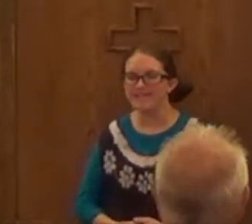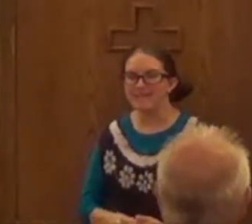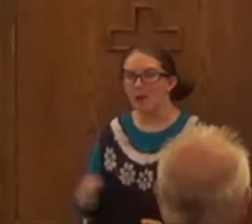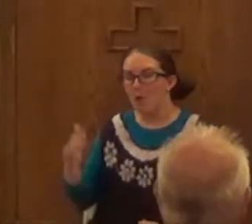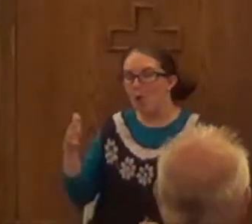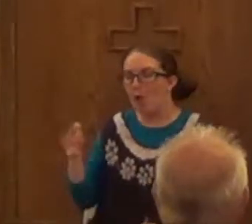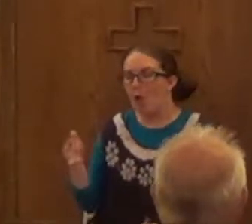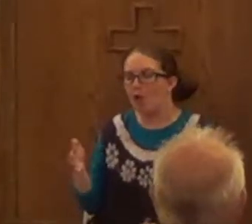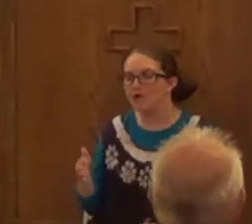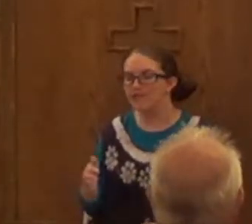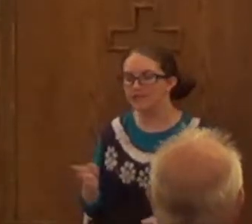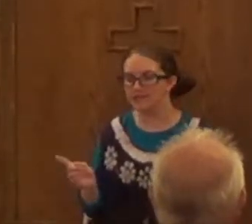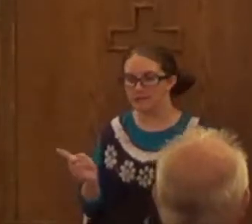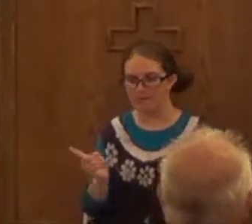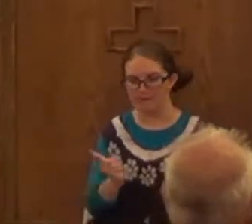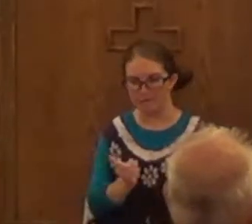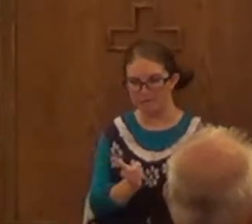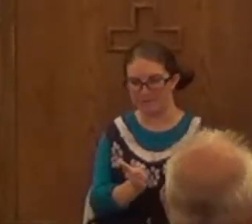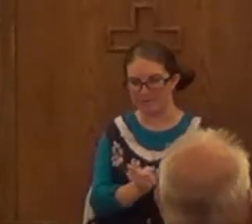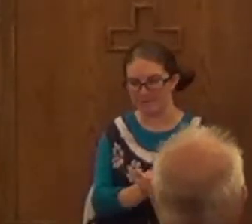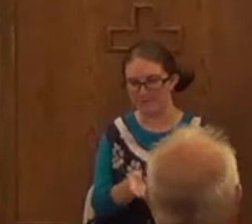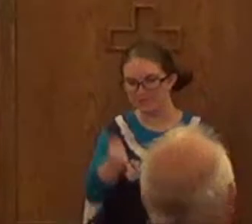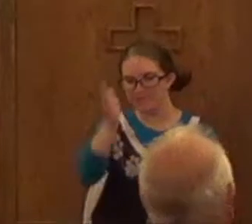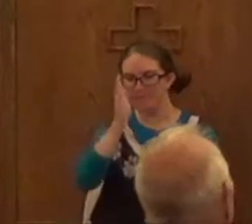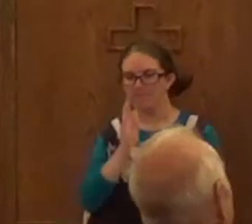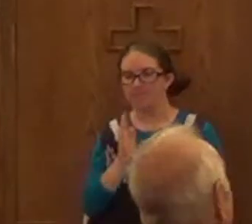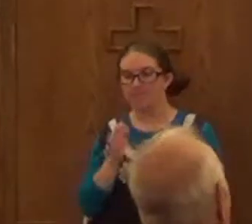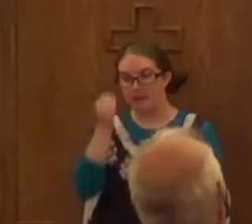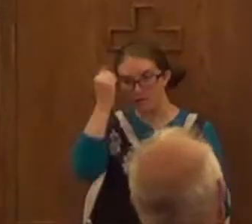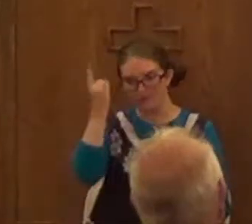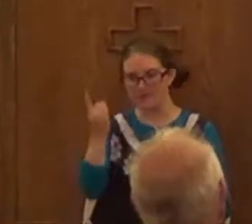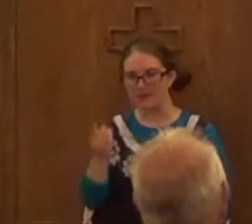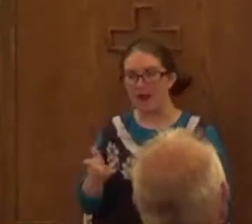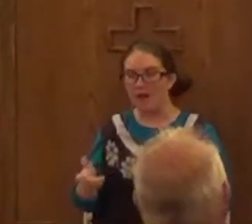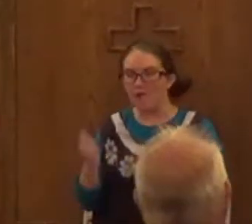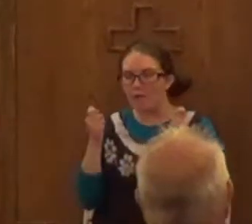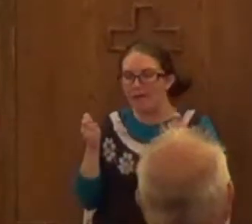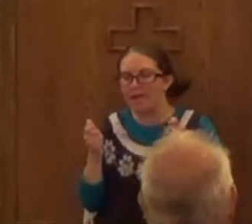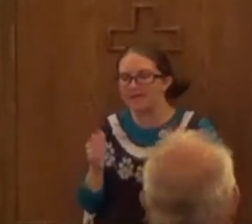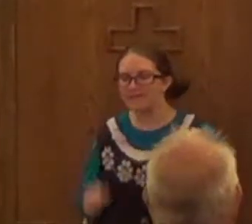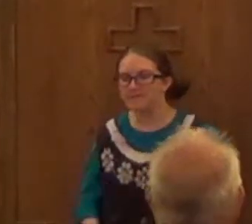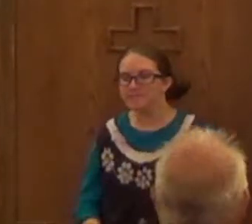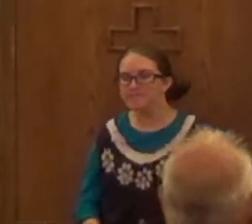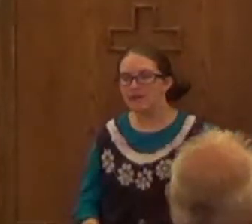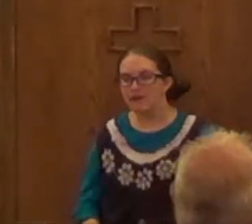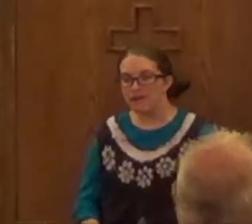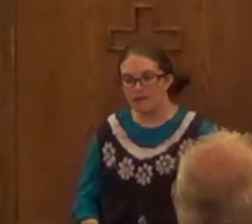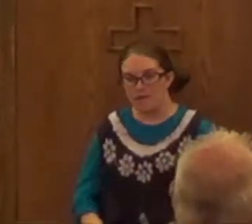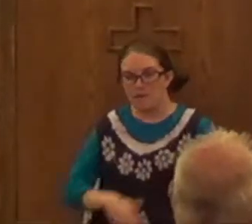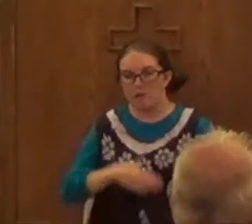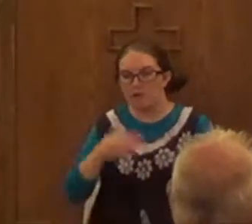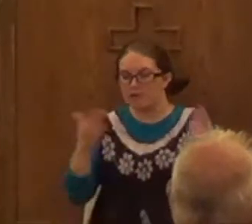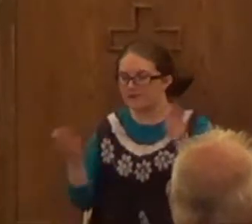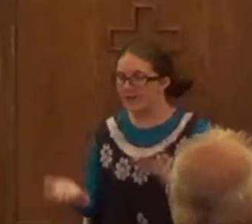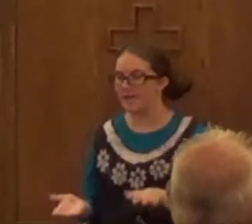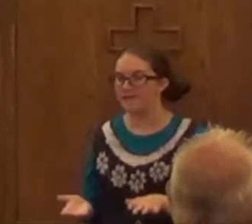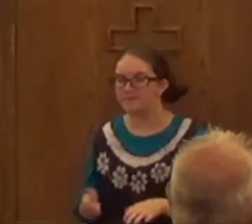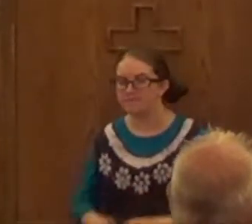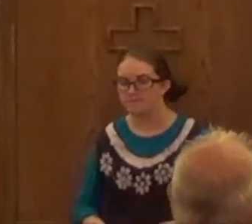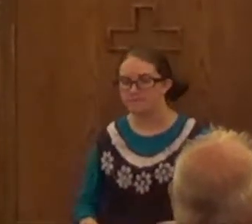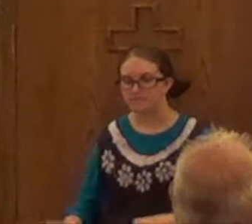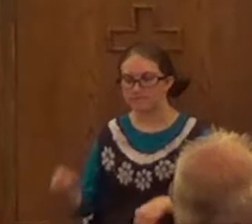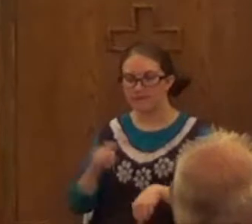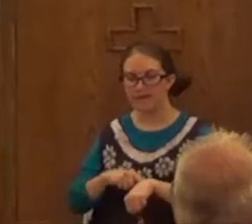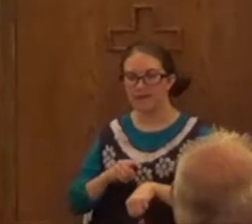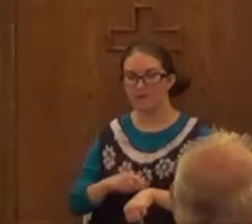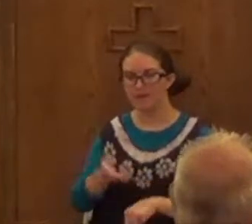that night I got a little bit closer to God, because I realized just how fast and simply you can pass away. But the timing